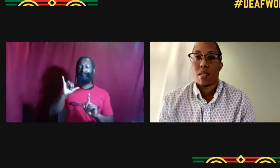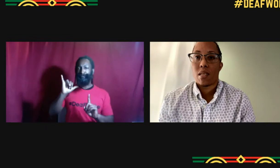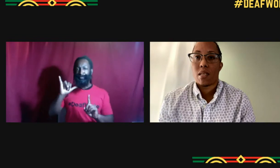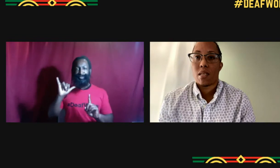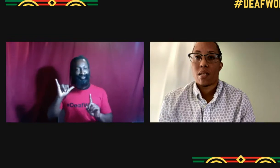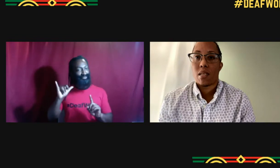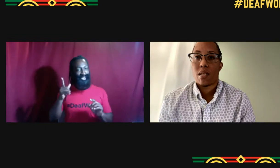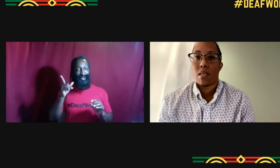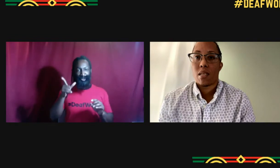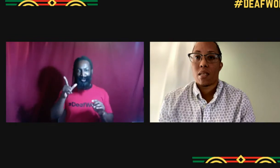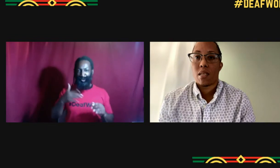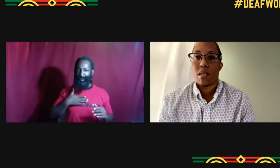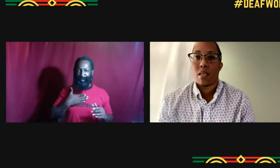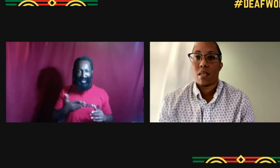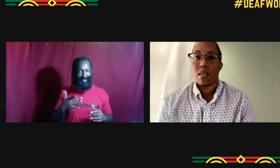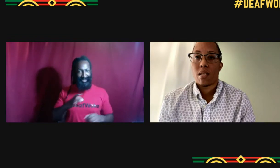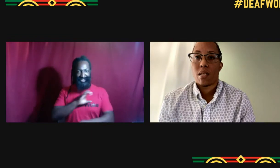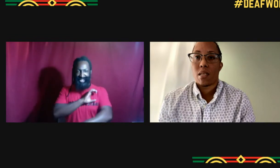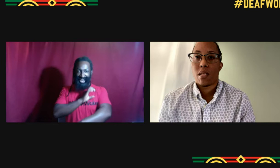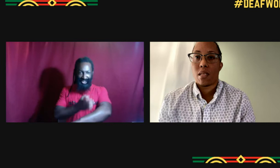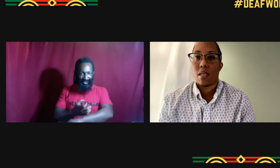You know, you recognize the space you're in.